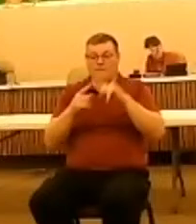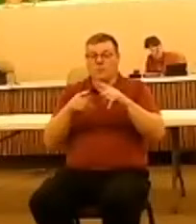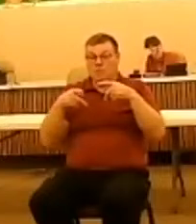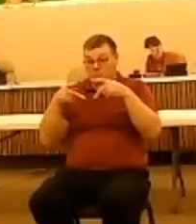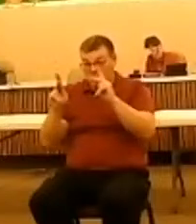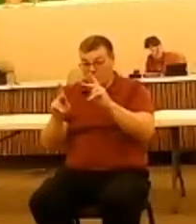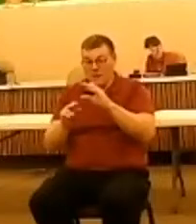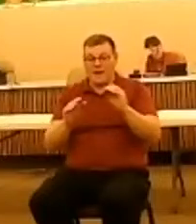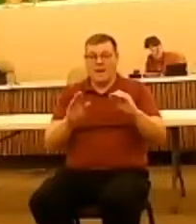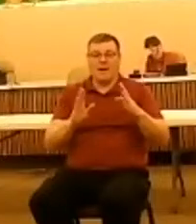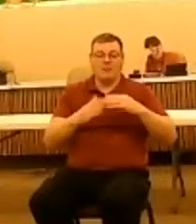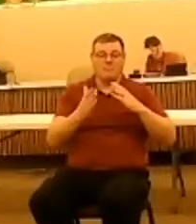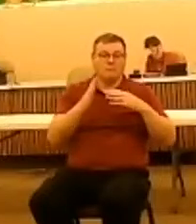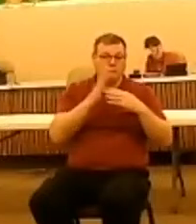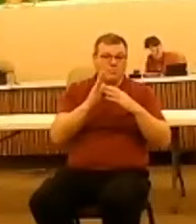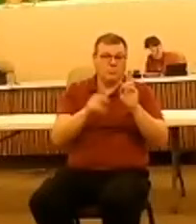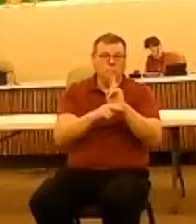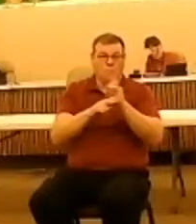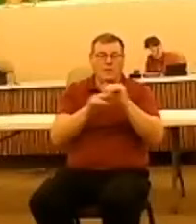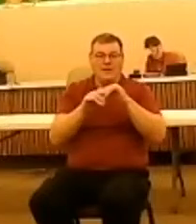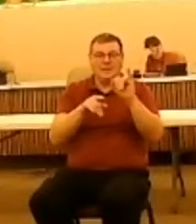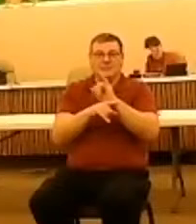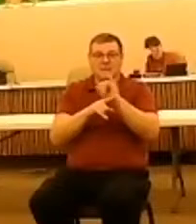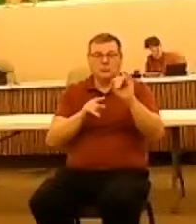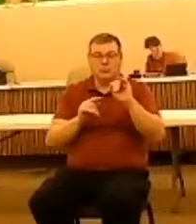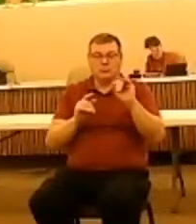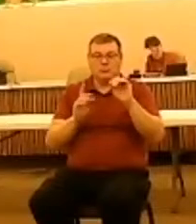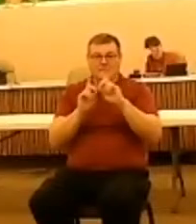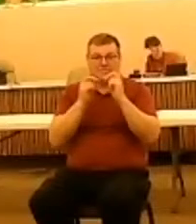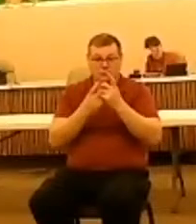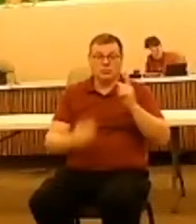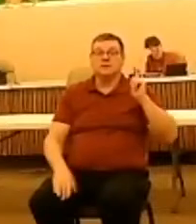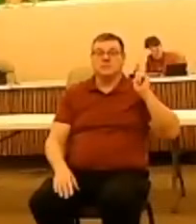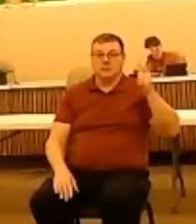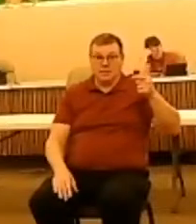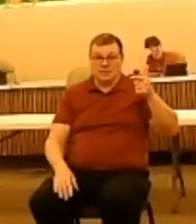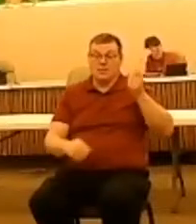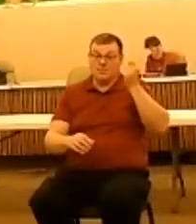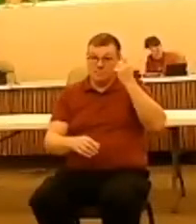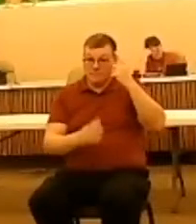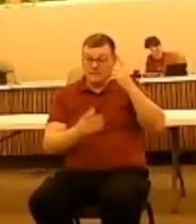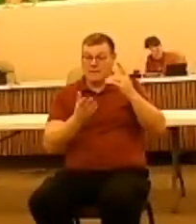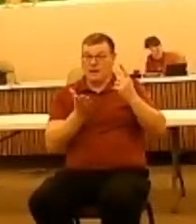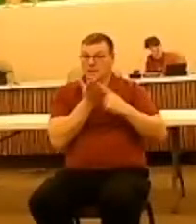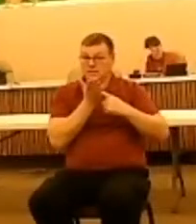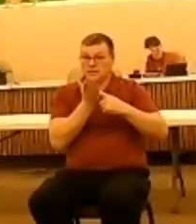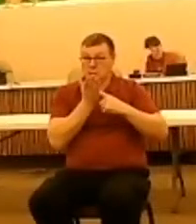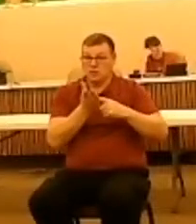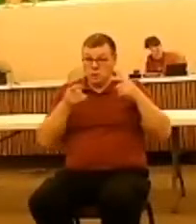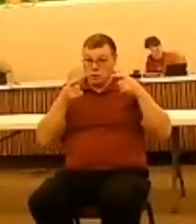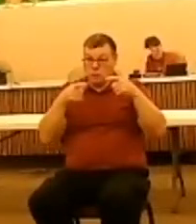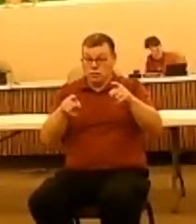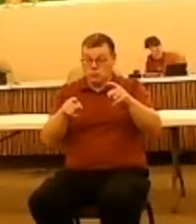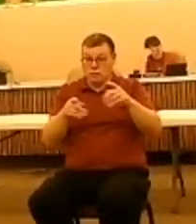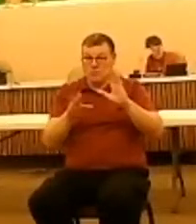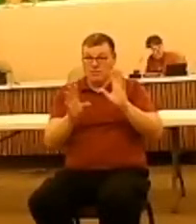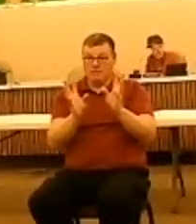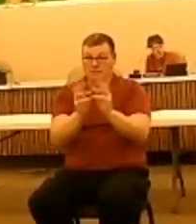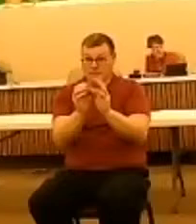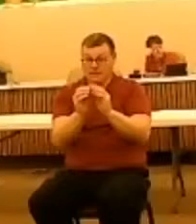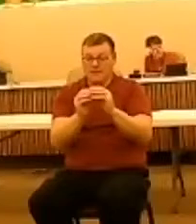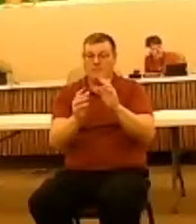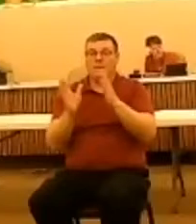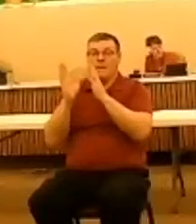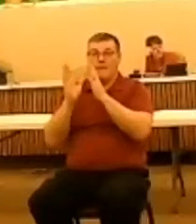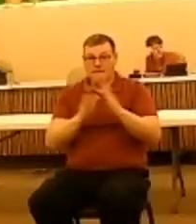uses in industrial districts. Second. So again, as per our discussion during the public hearing, the plan